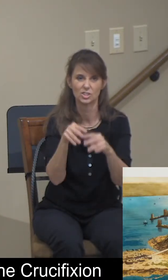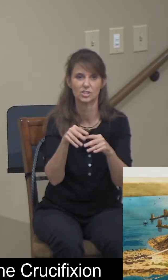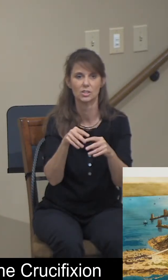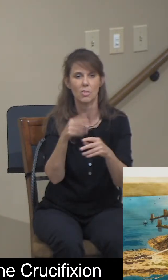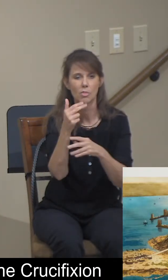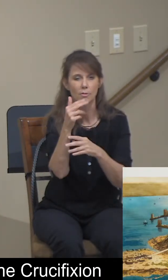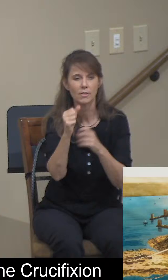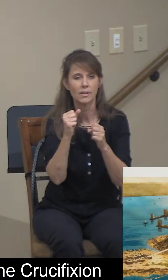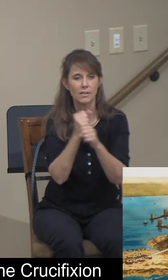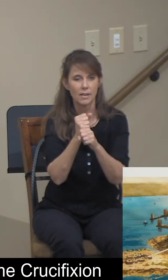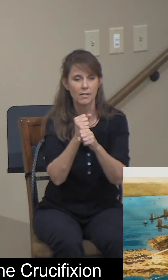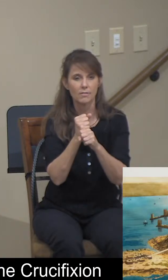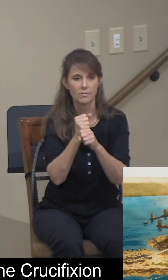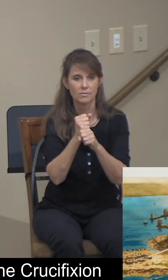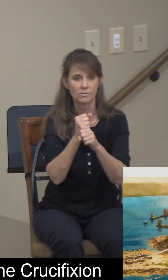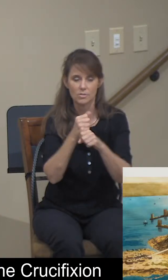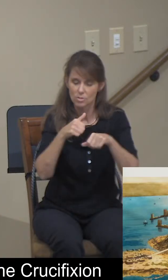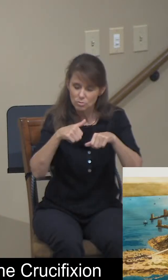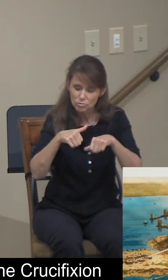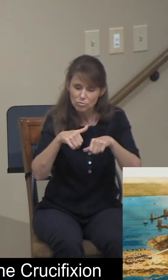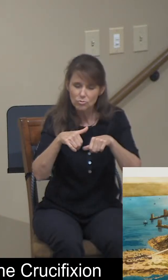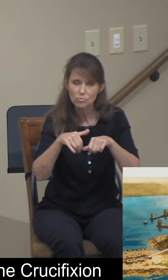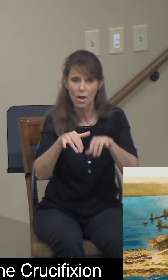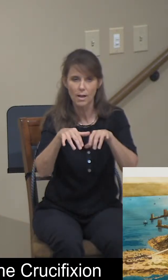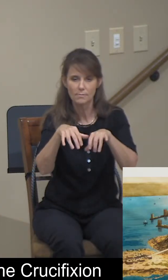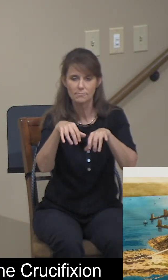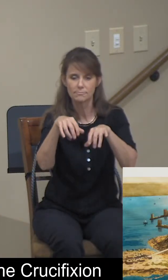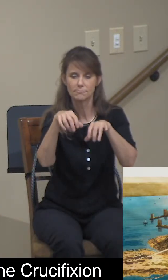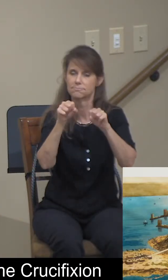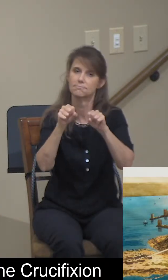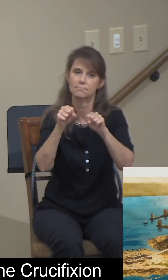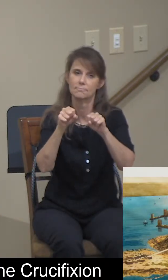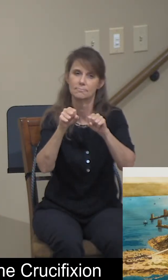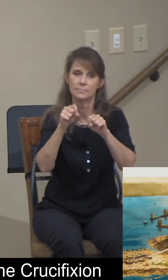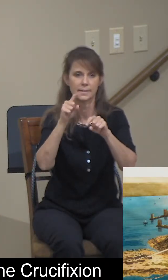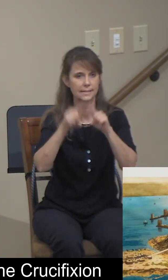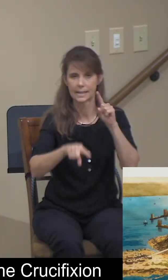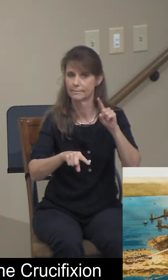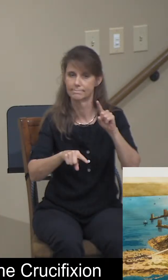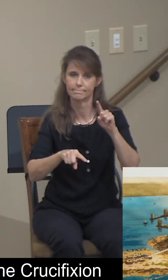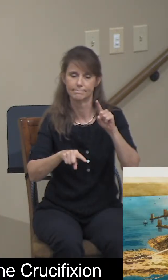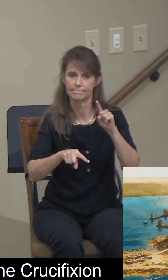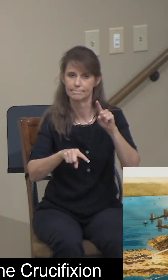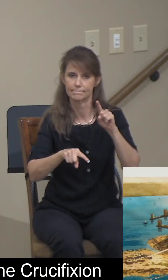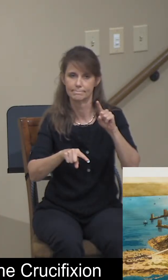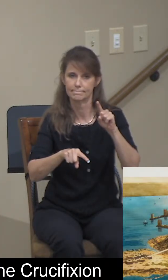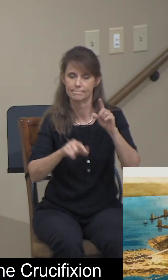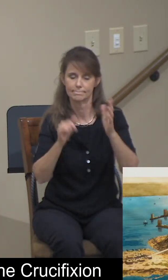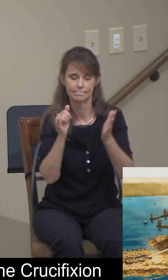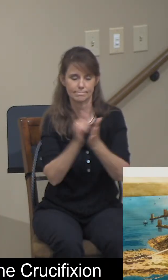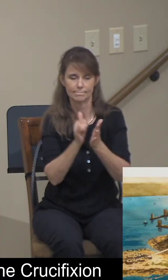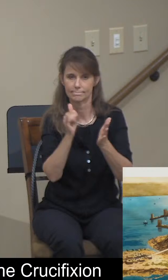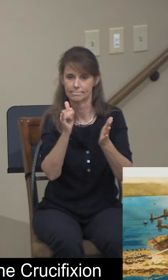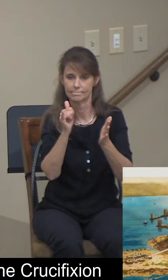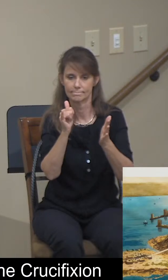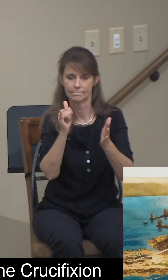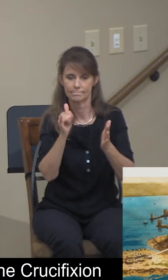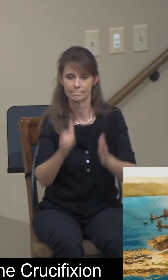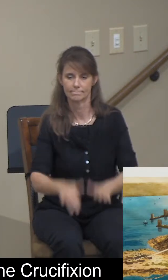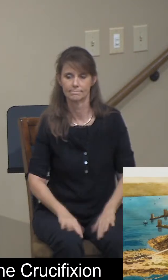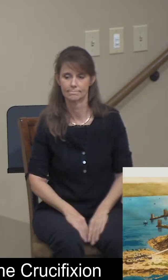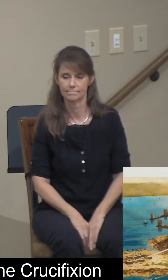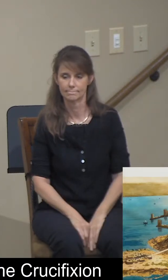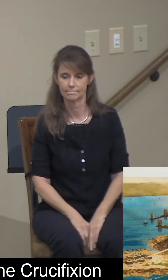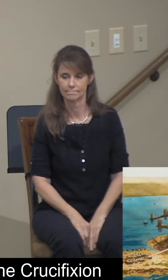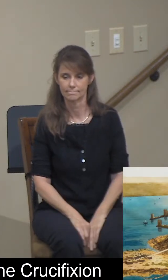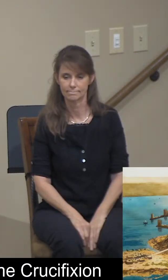were. 13 years they put that city under siege without it ever falling. A feat even